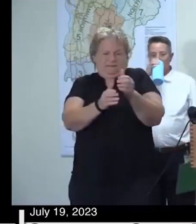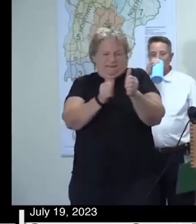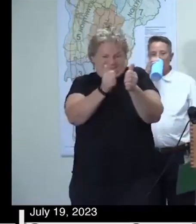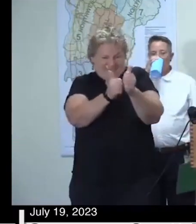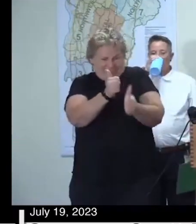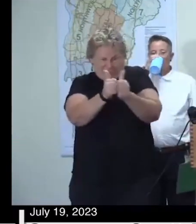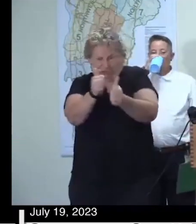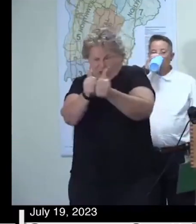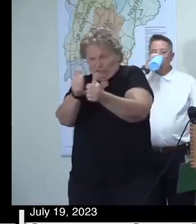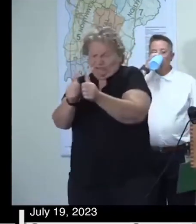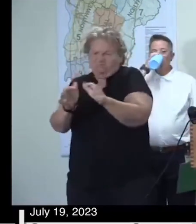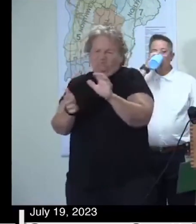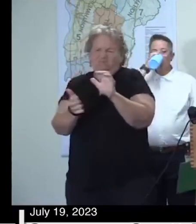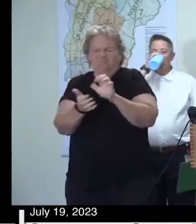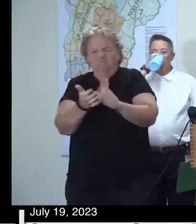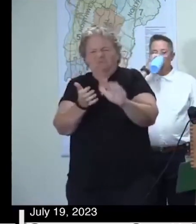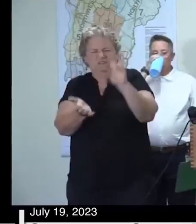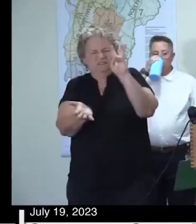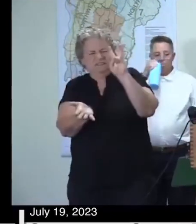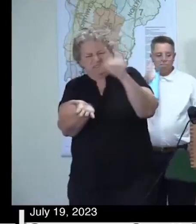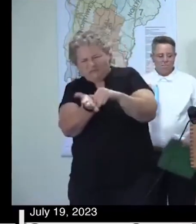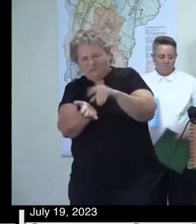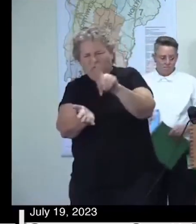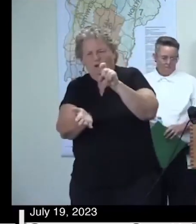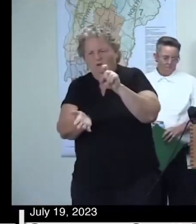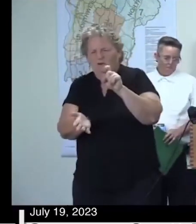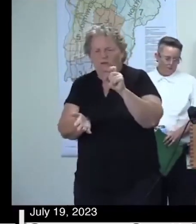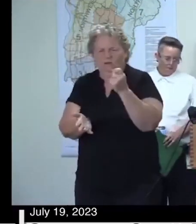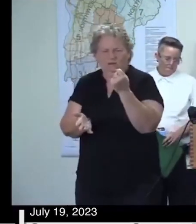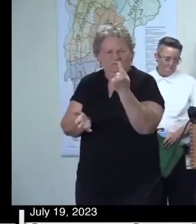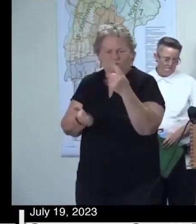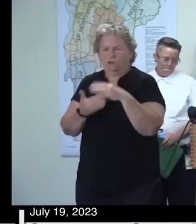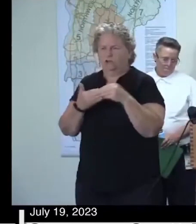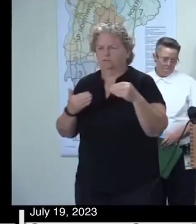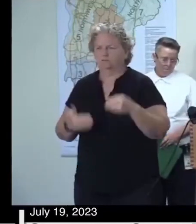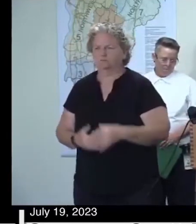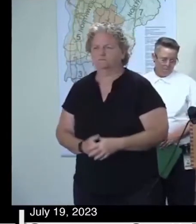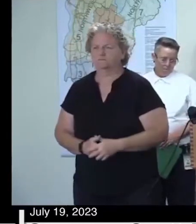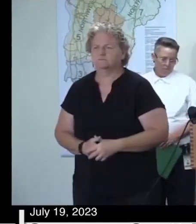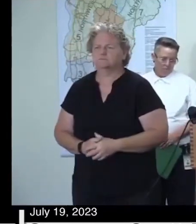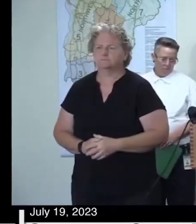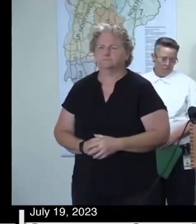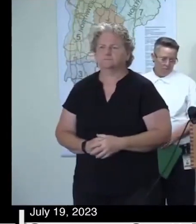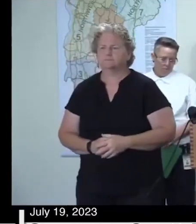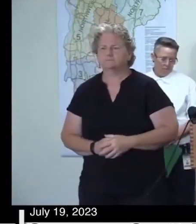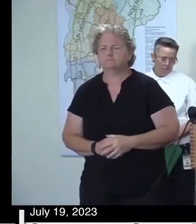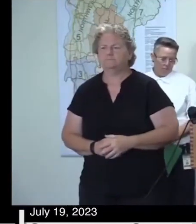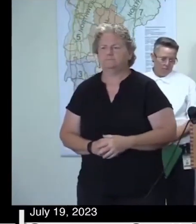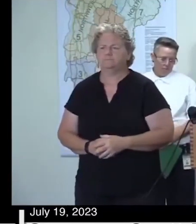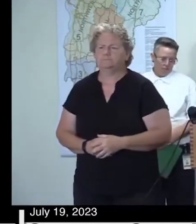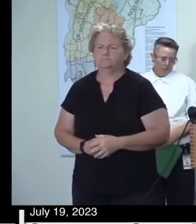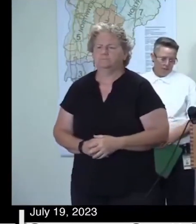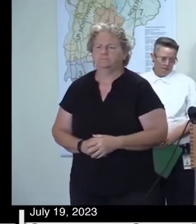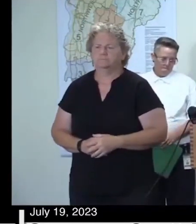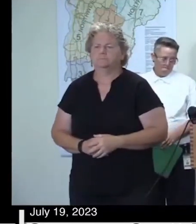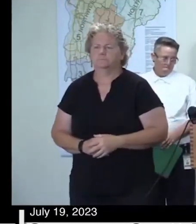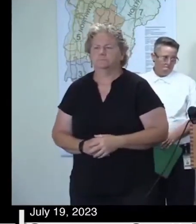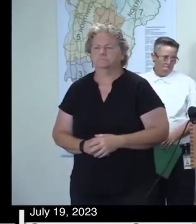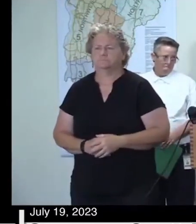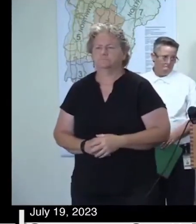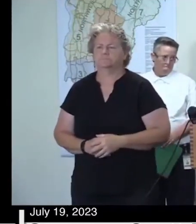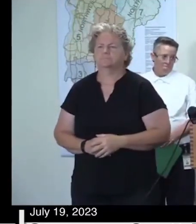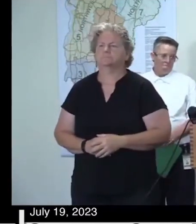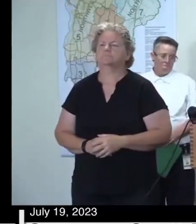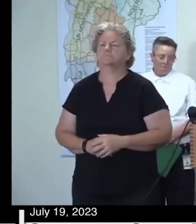there have been 991 requests for housing inspection, and as of last evening, we already inspected